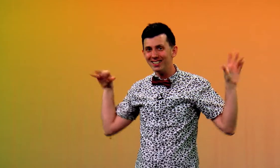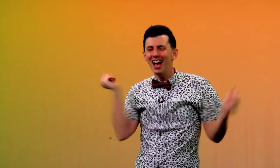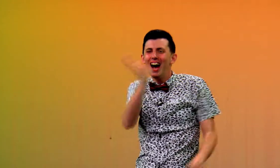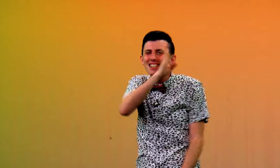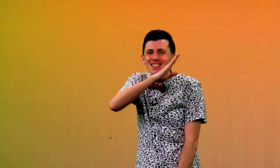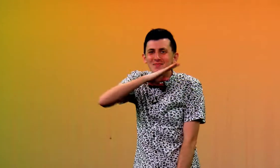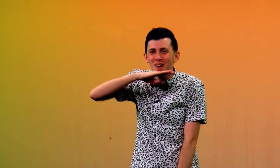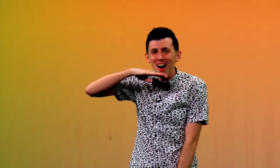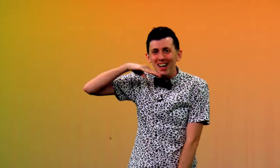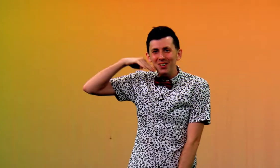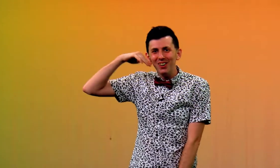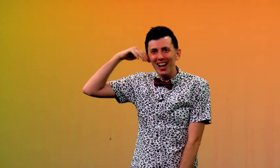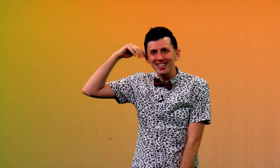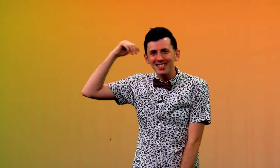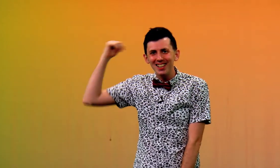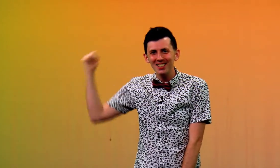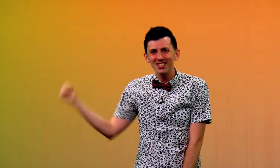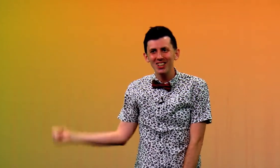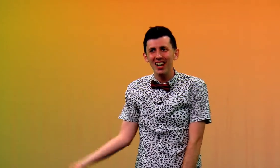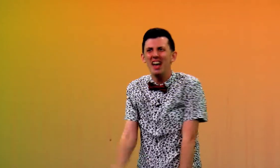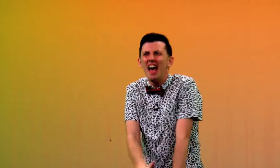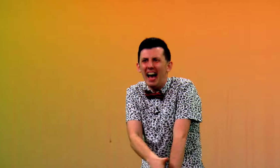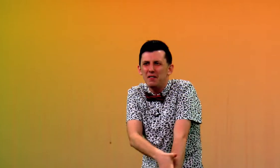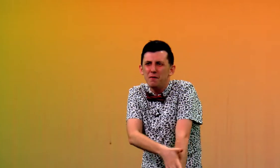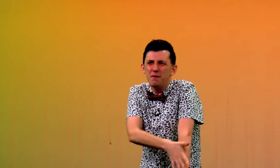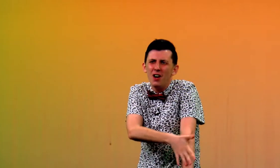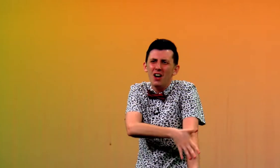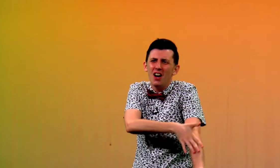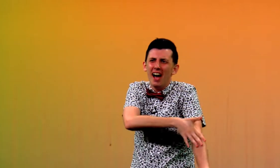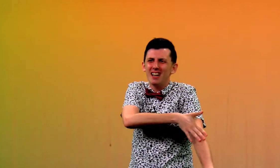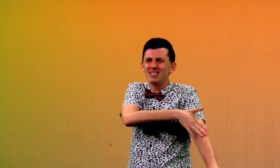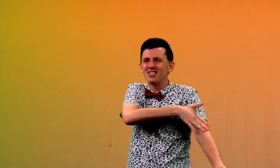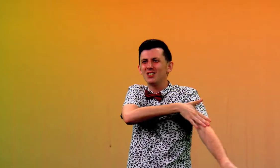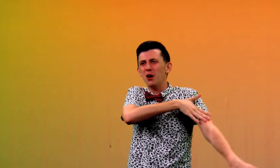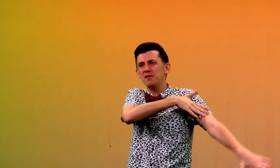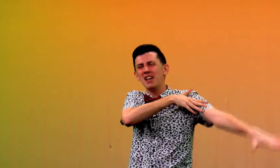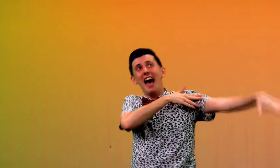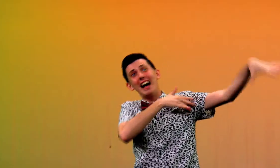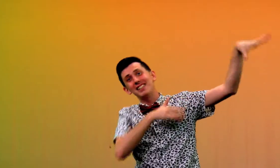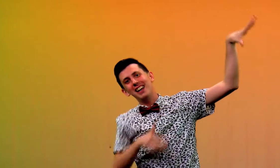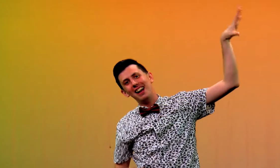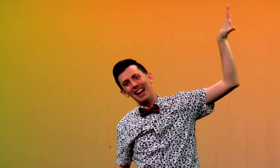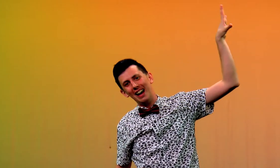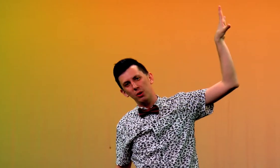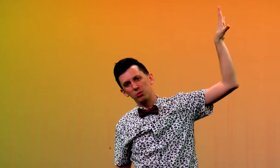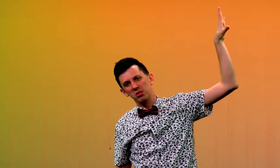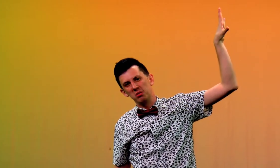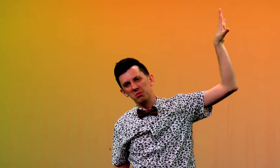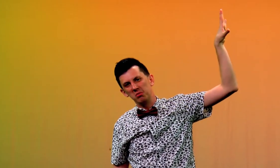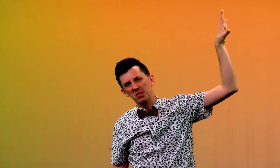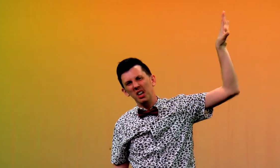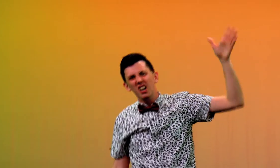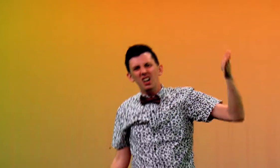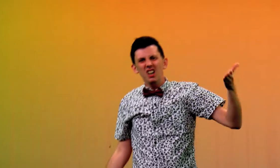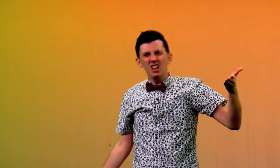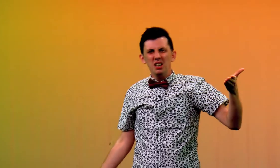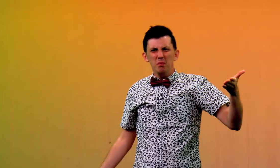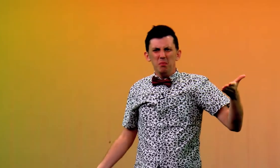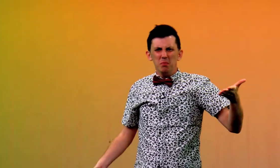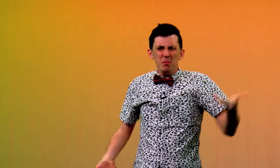a smile like sunshine, and fur as soft as a cloud. But monkey